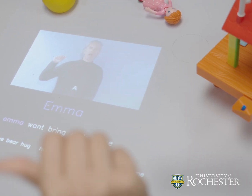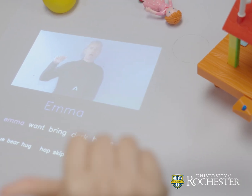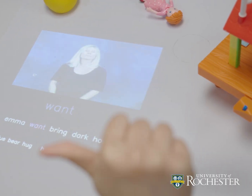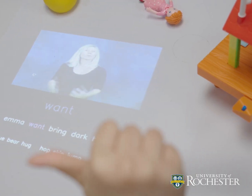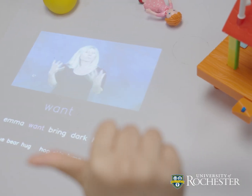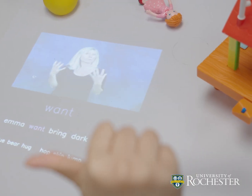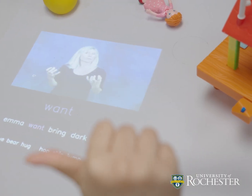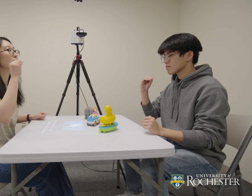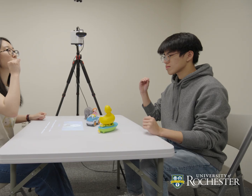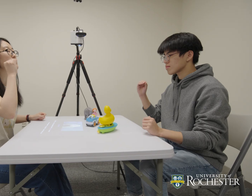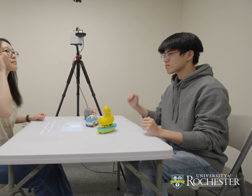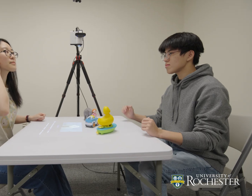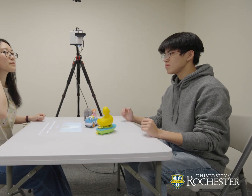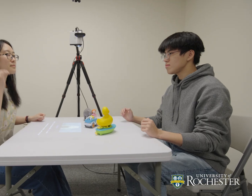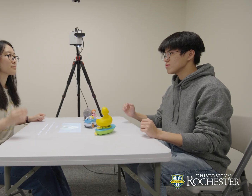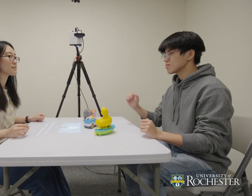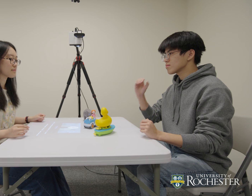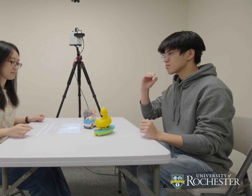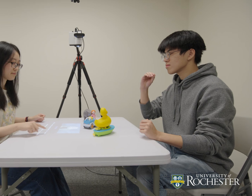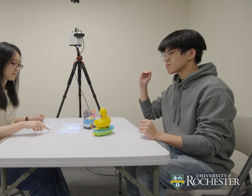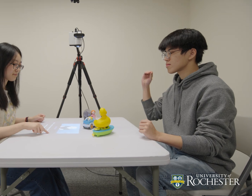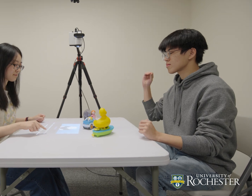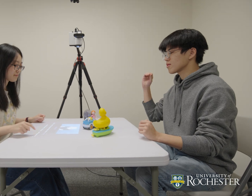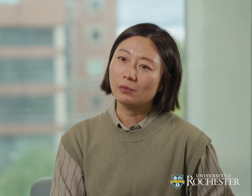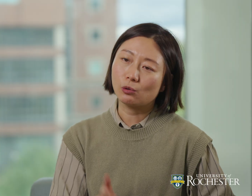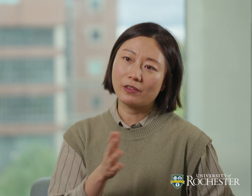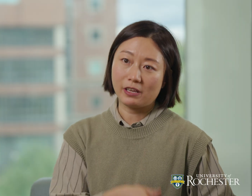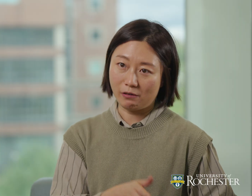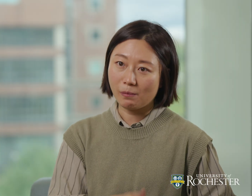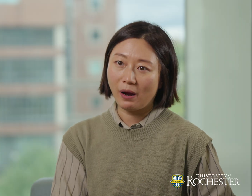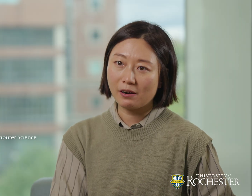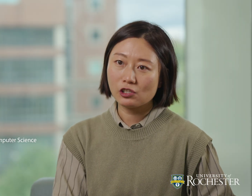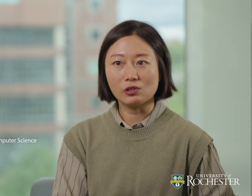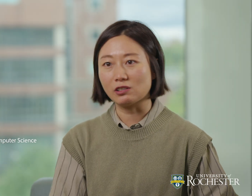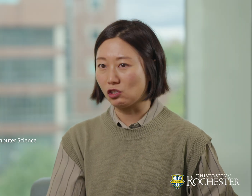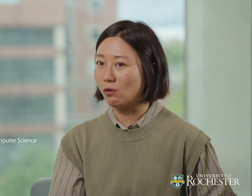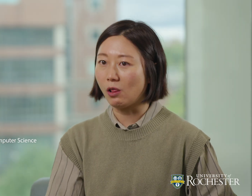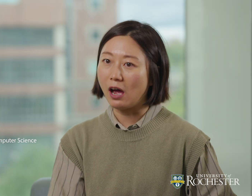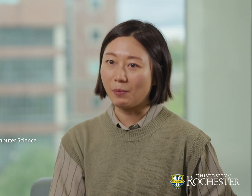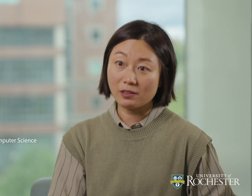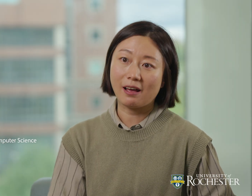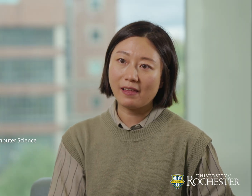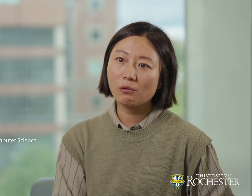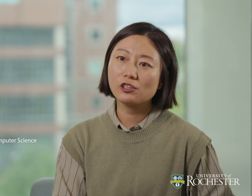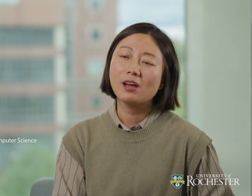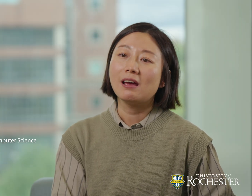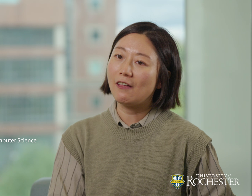The main goal of the project is to bridge the communication gap between the hearing parents who doesn't know a lot about sign language and